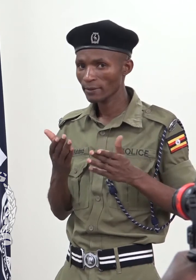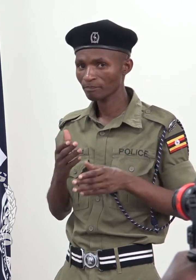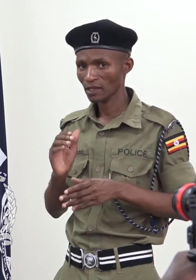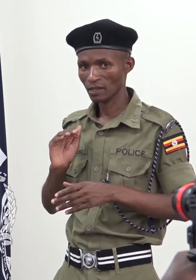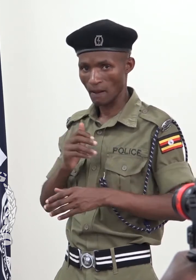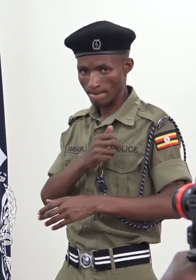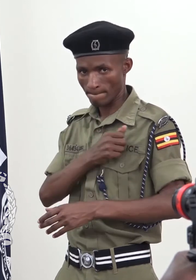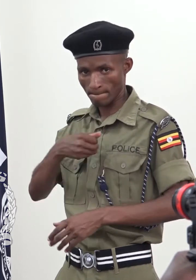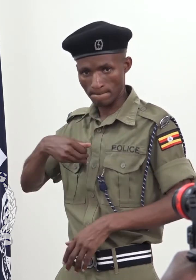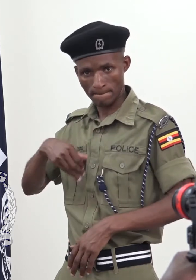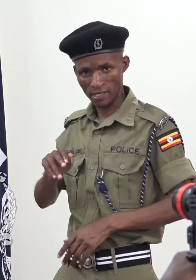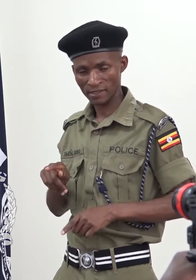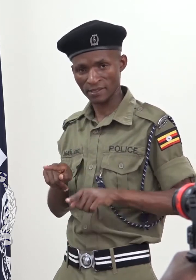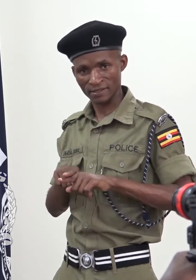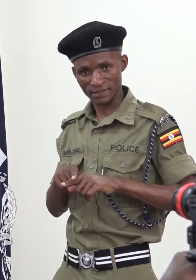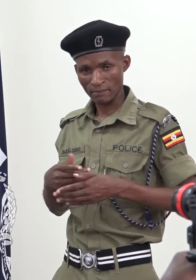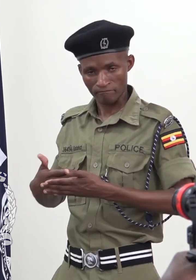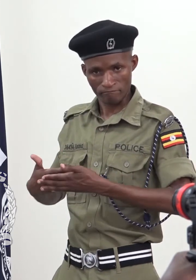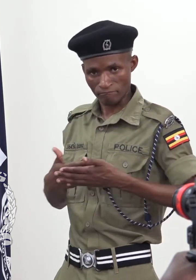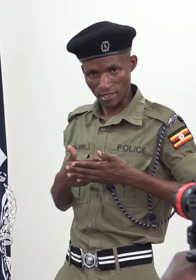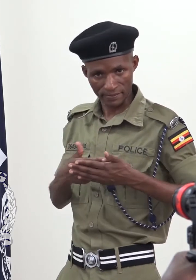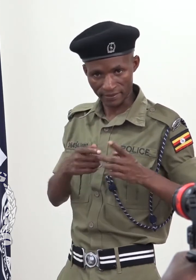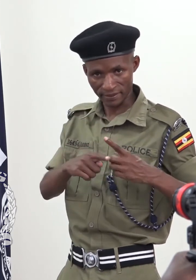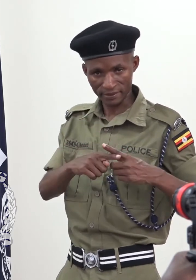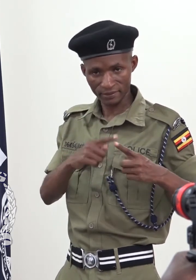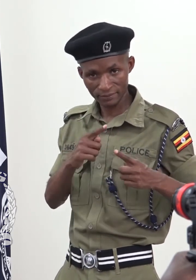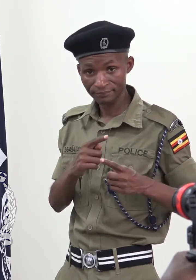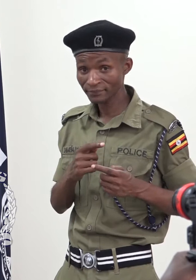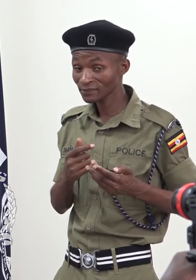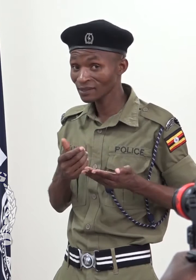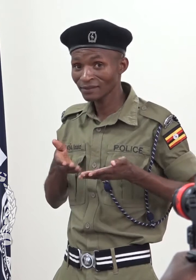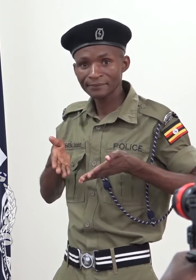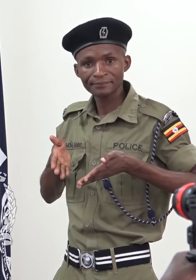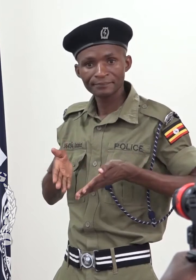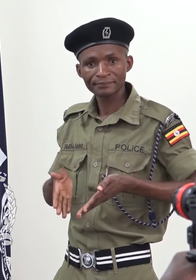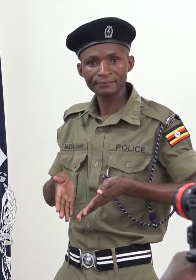a mother and a baby were murdered here